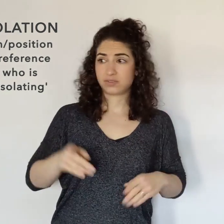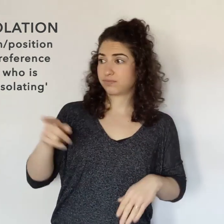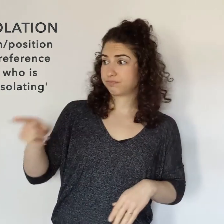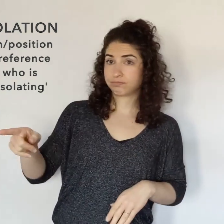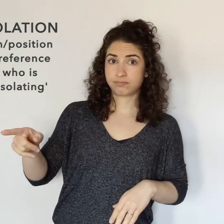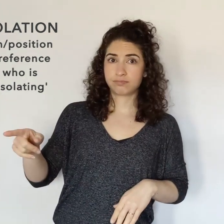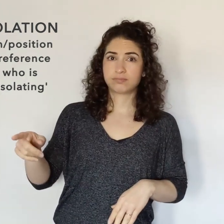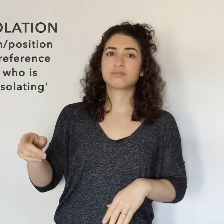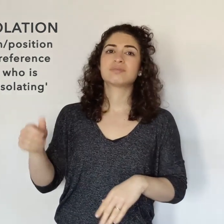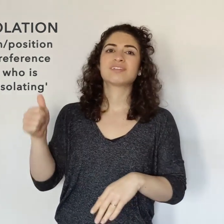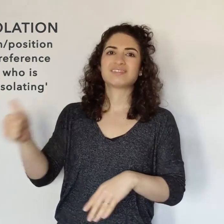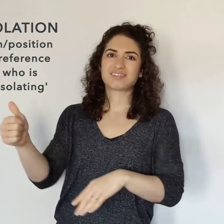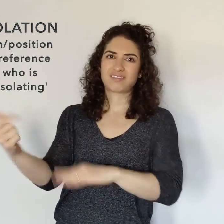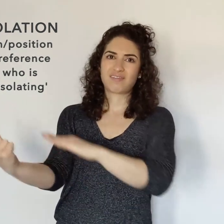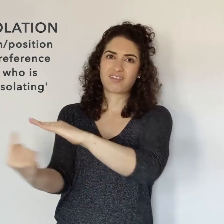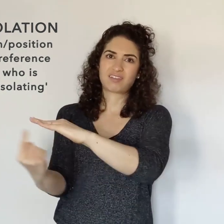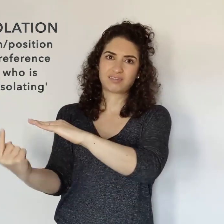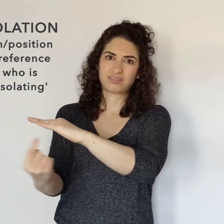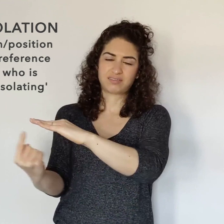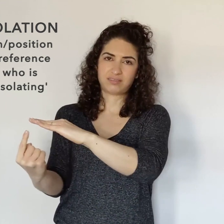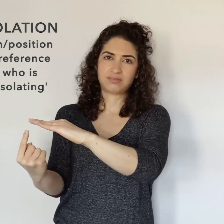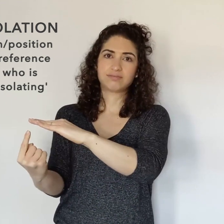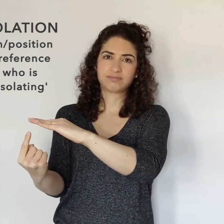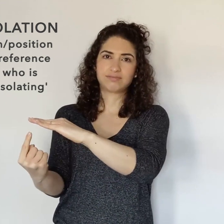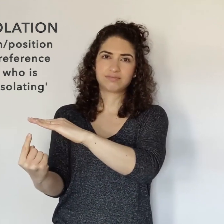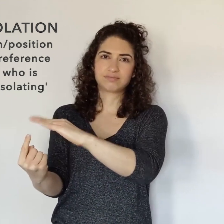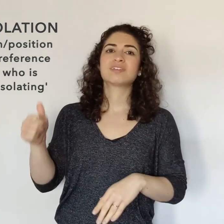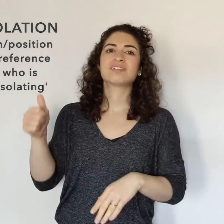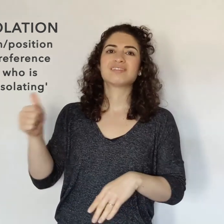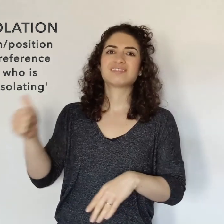maybe a different person self-isolates.